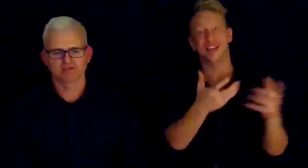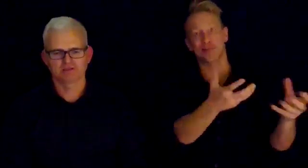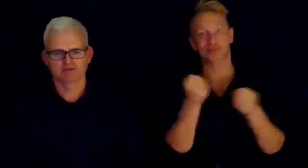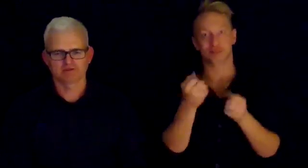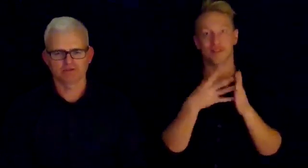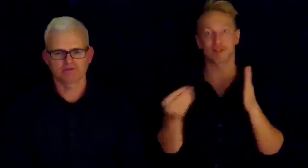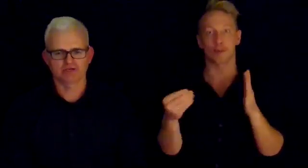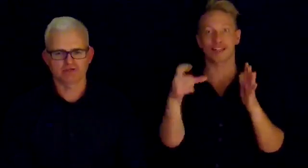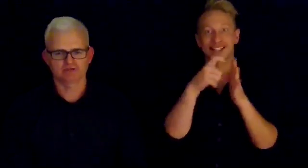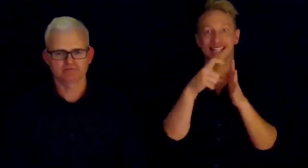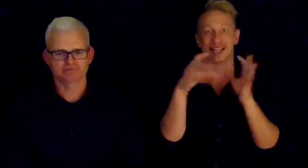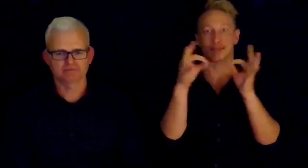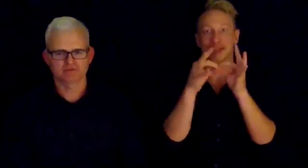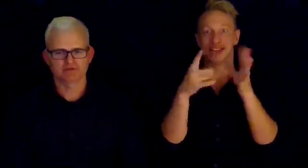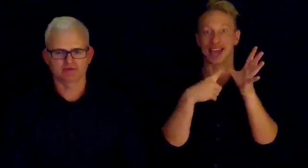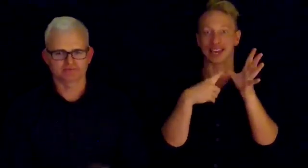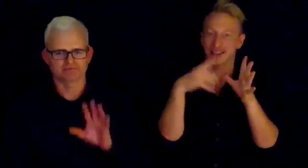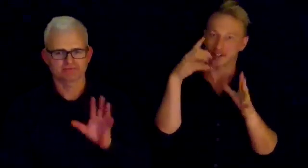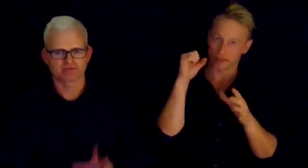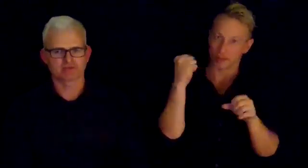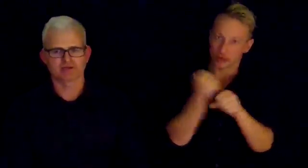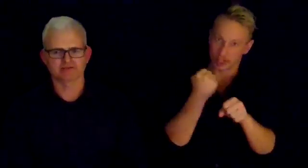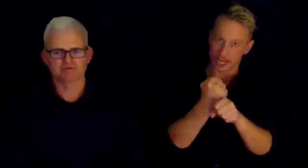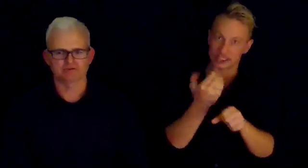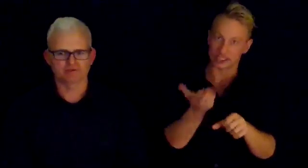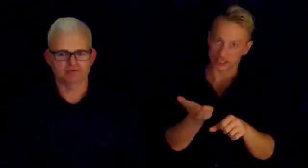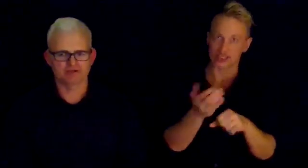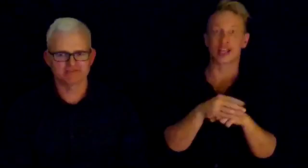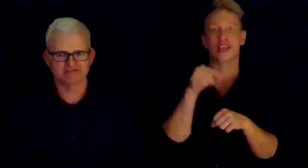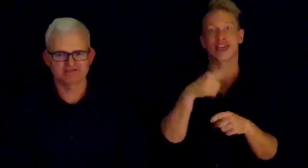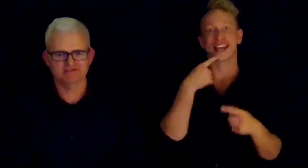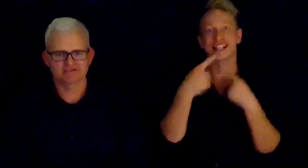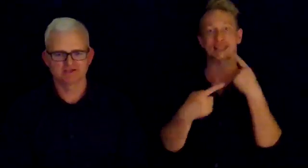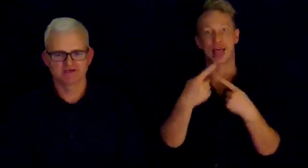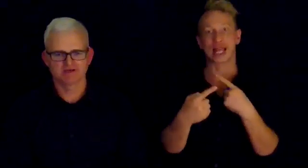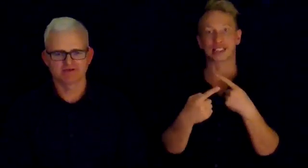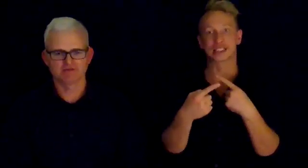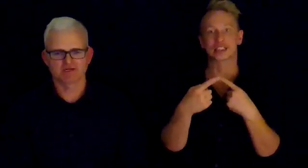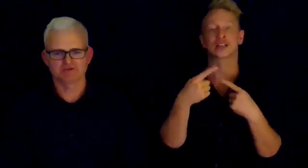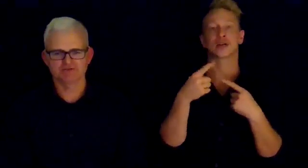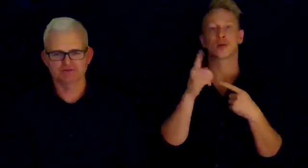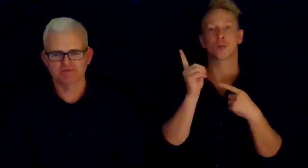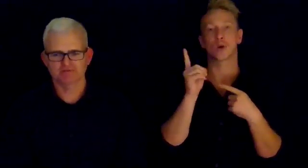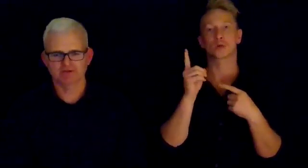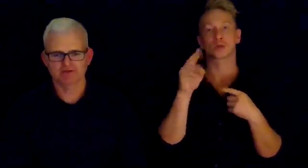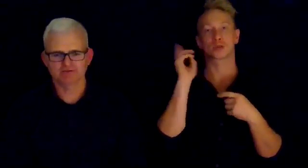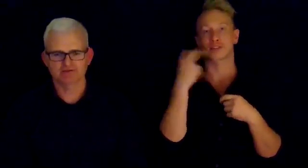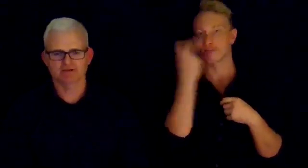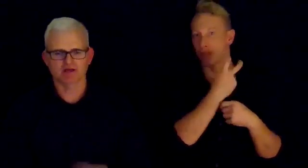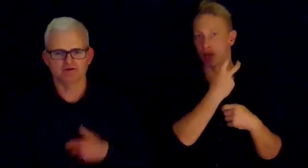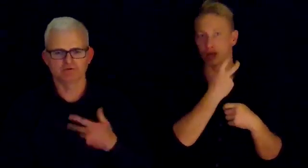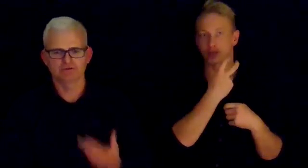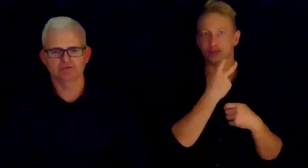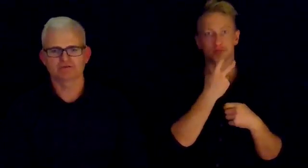DBA that we created that explain what deafblindness is, the implications of